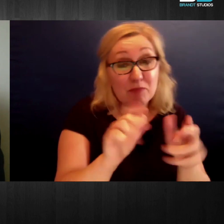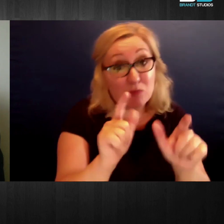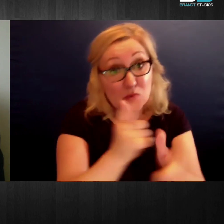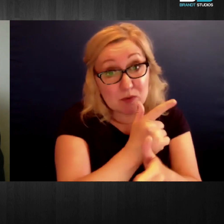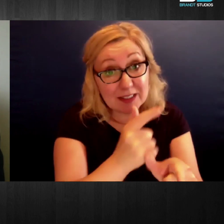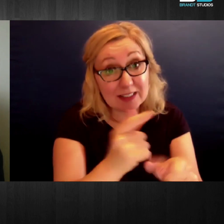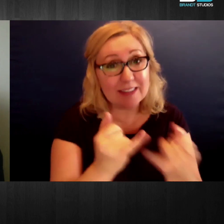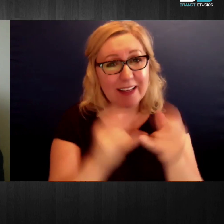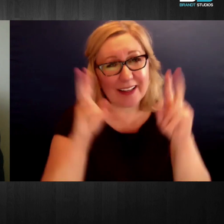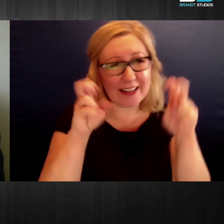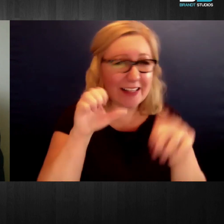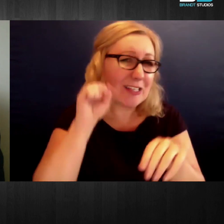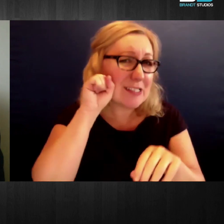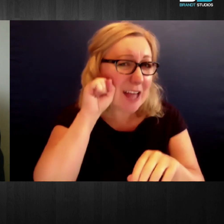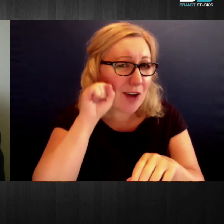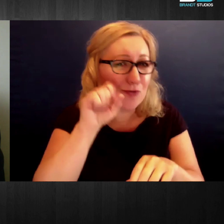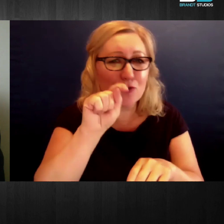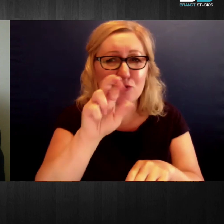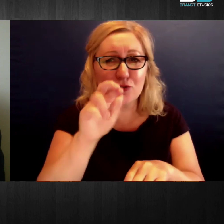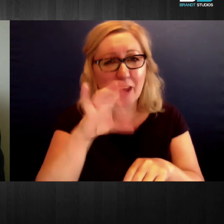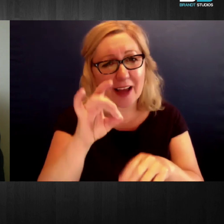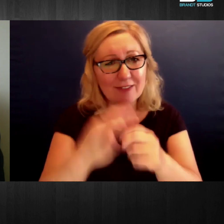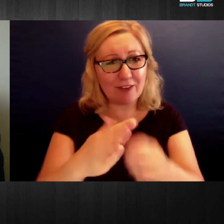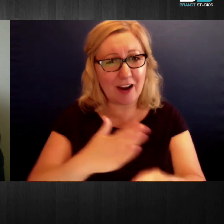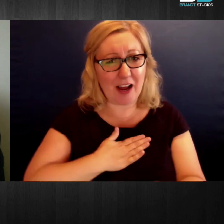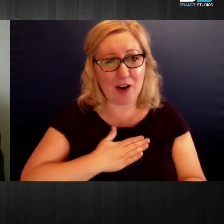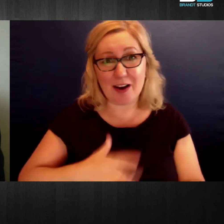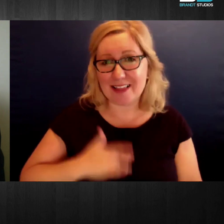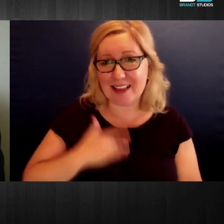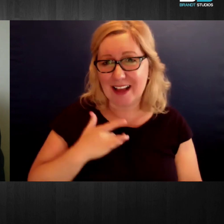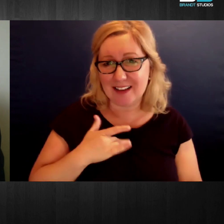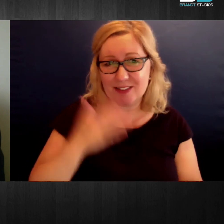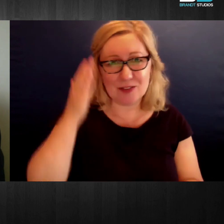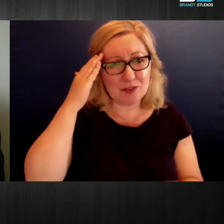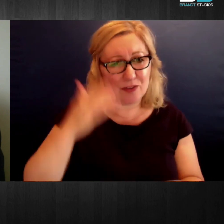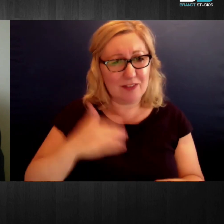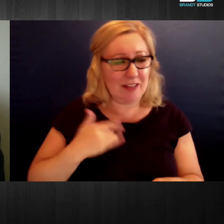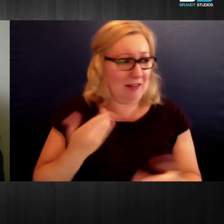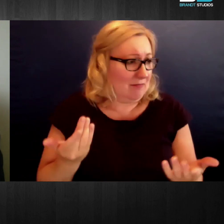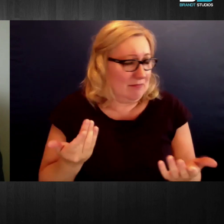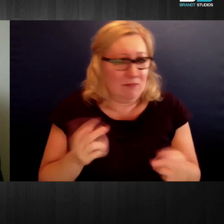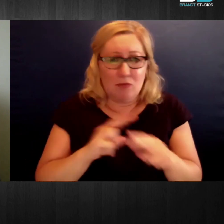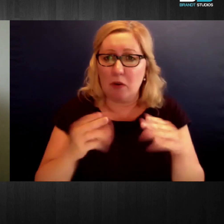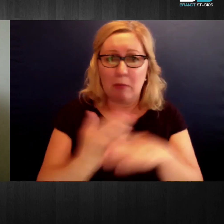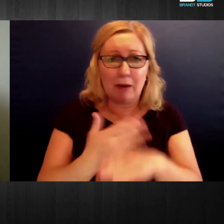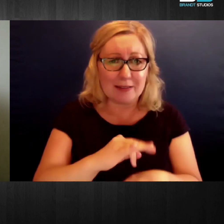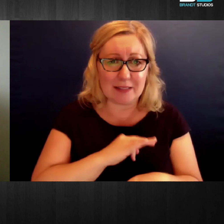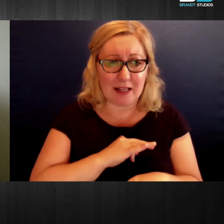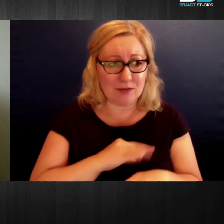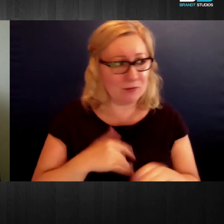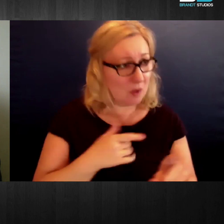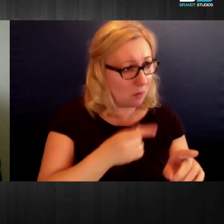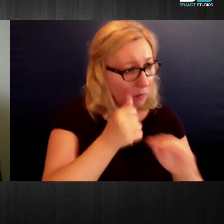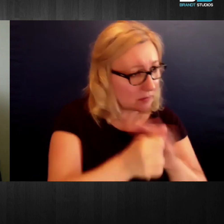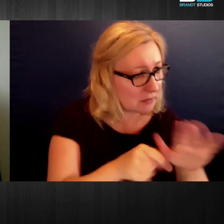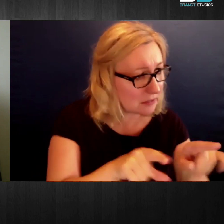not alone during times like this, that we have common experiences. And in the context of this, I'm reminded of